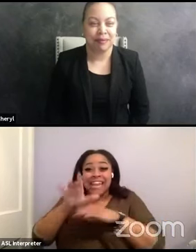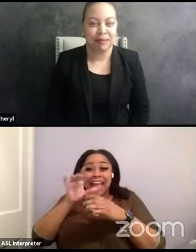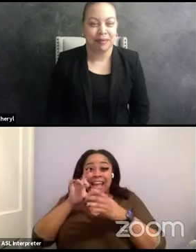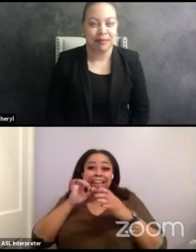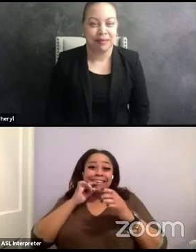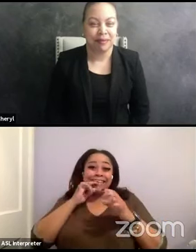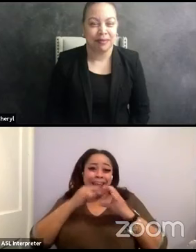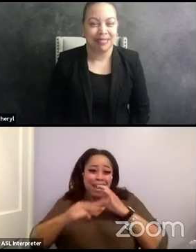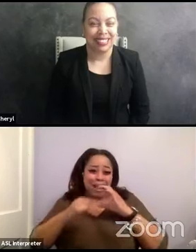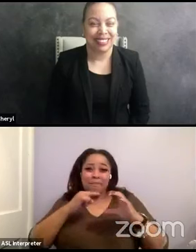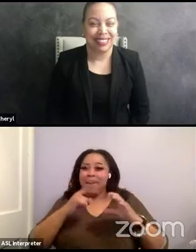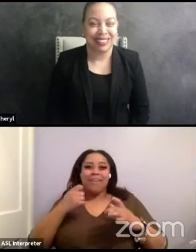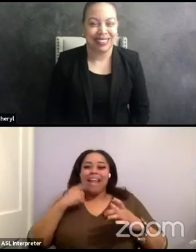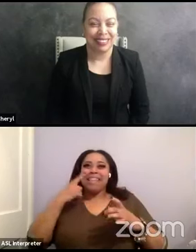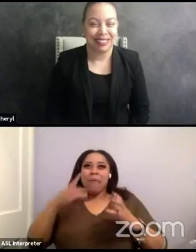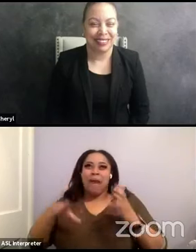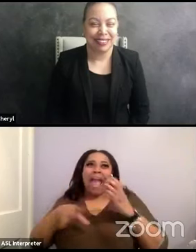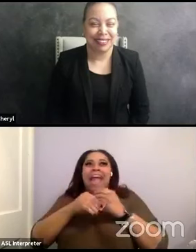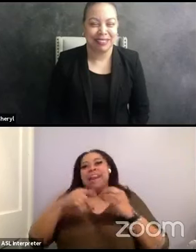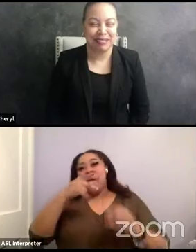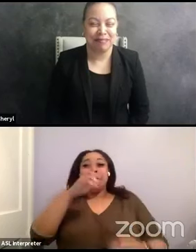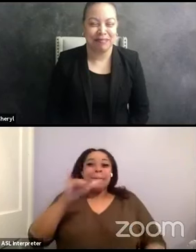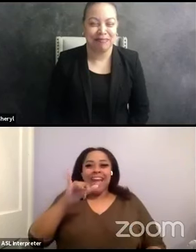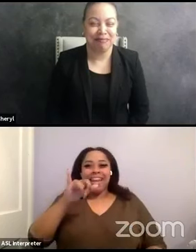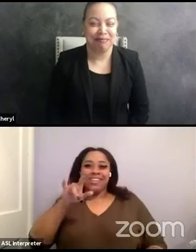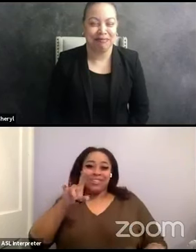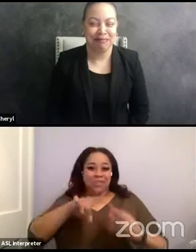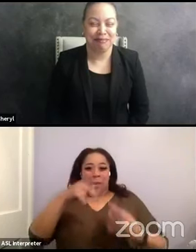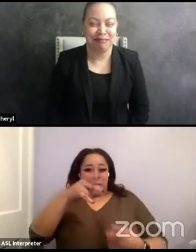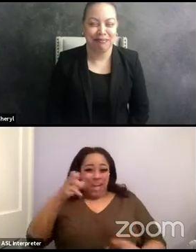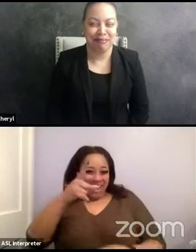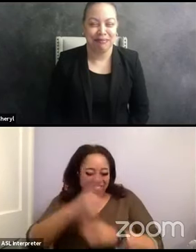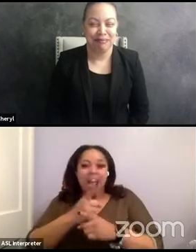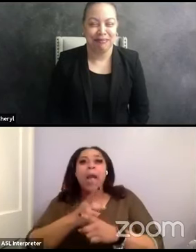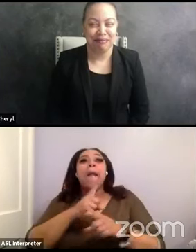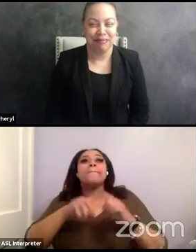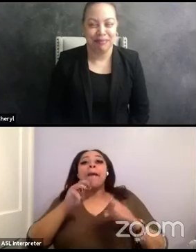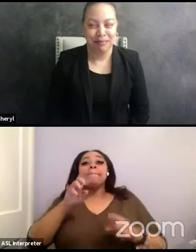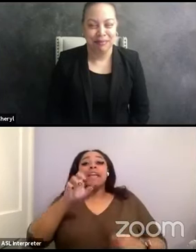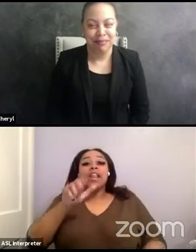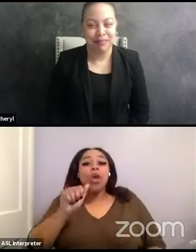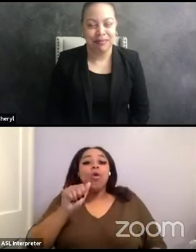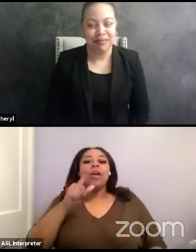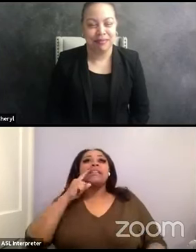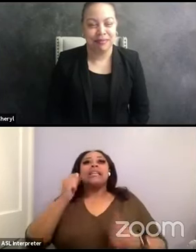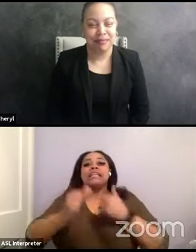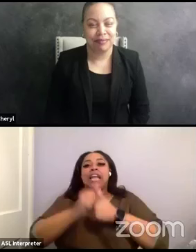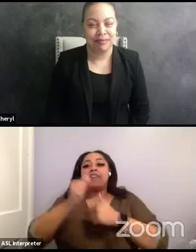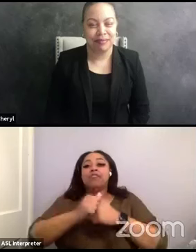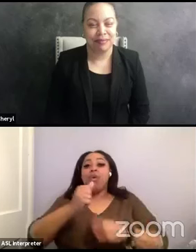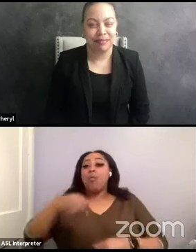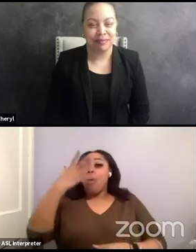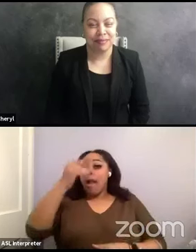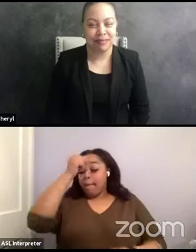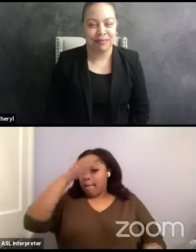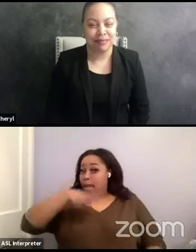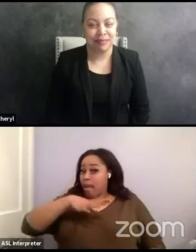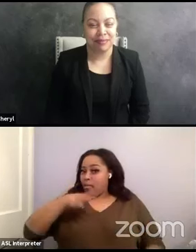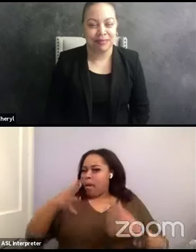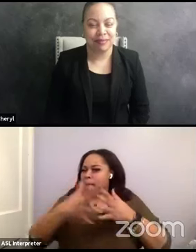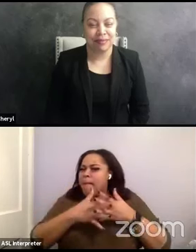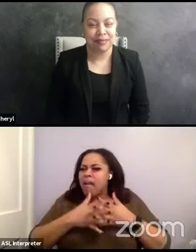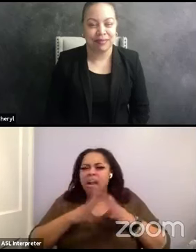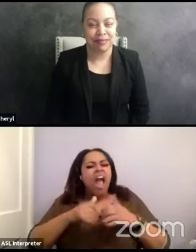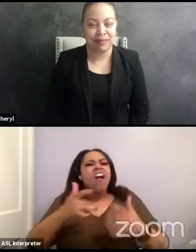like, that would be adding the petty to the petty, right? But Mediocre, the dangerous legacy of white male America. How does this